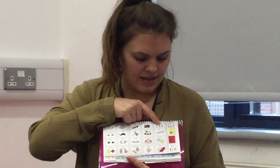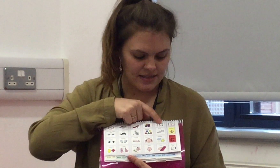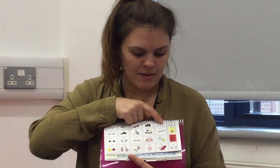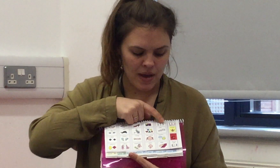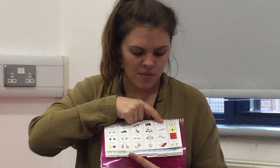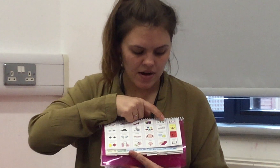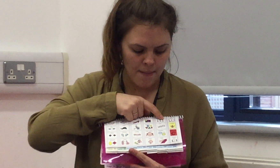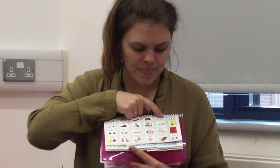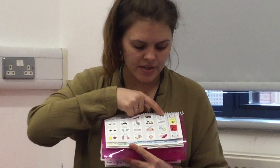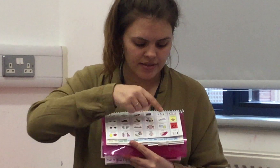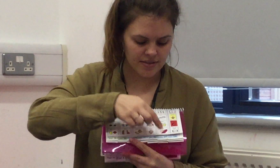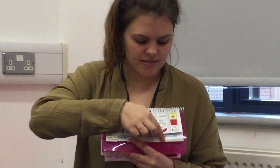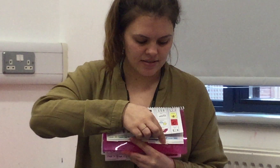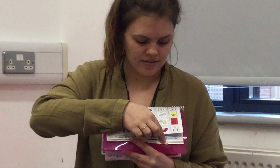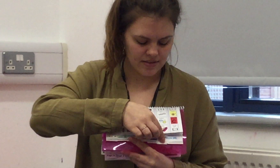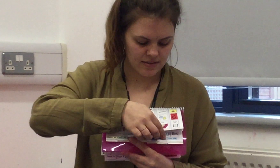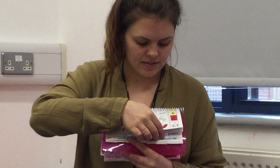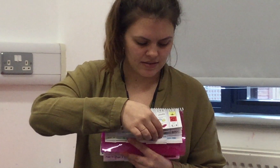It's about numbers.